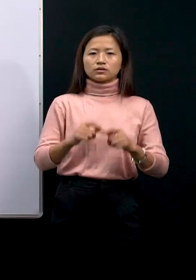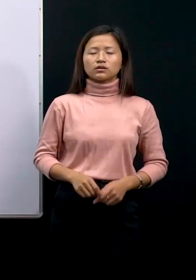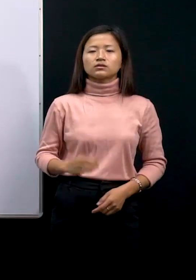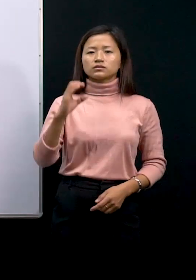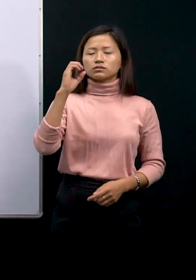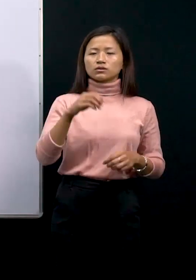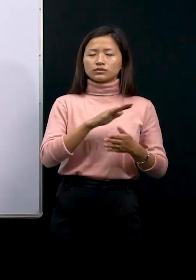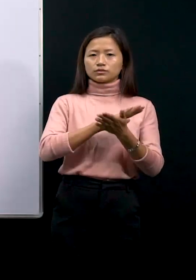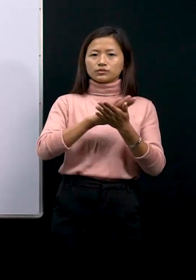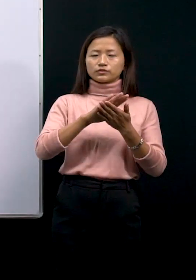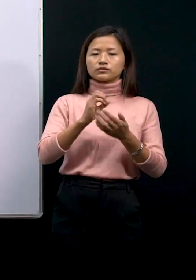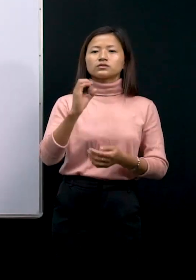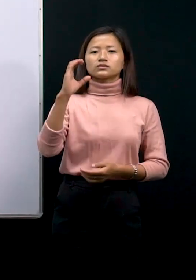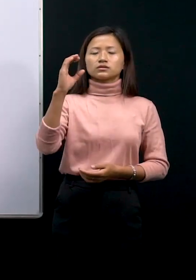concurrent.